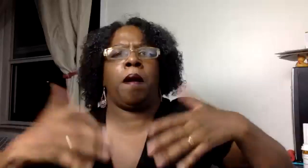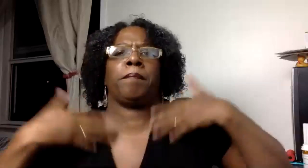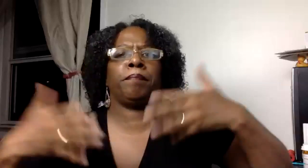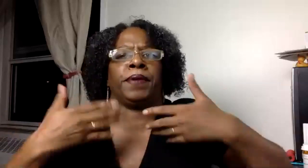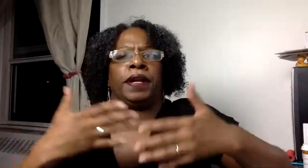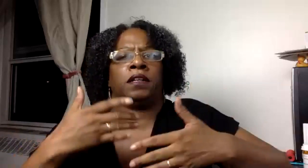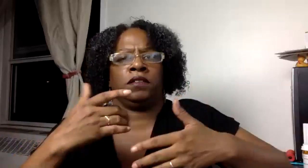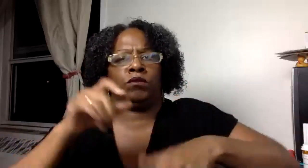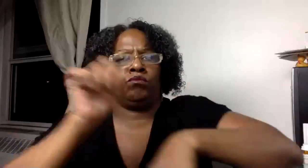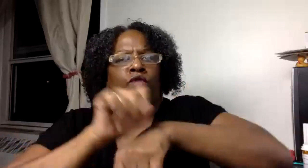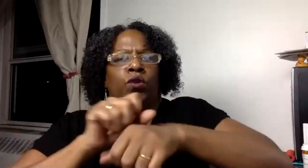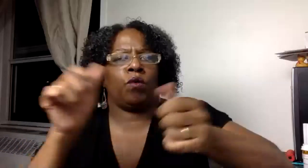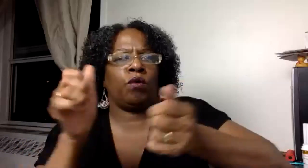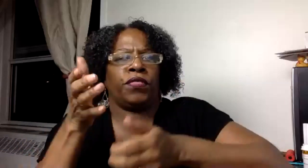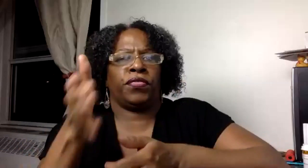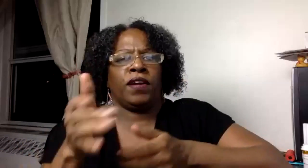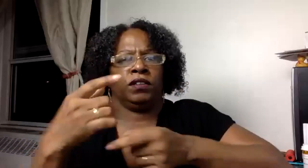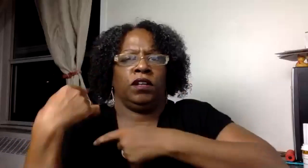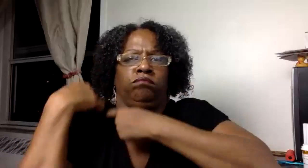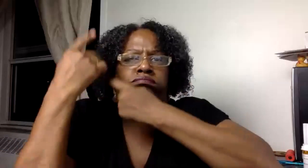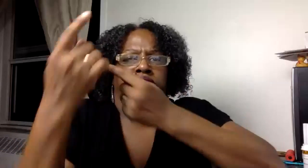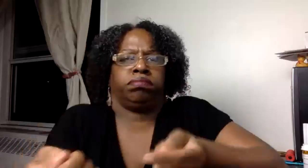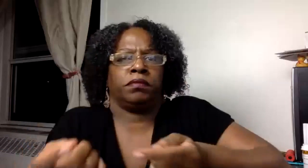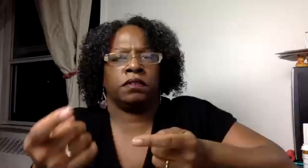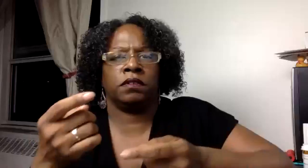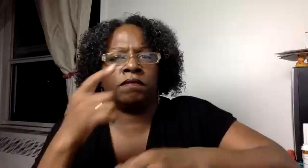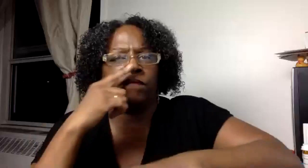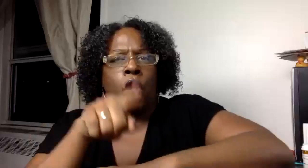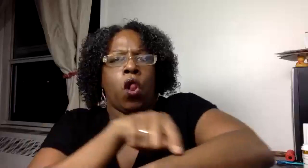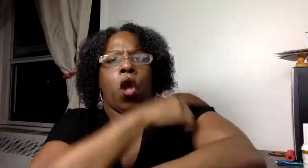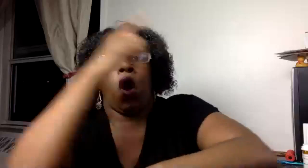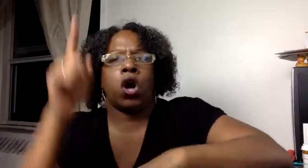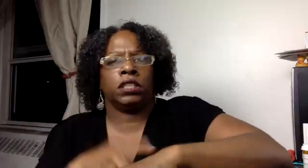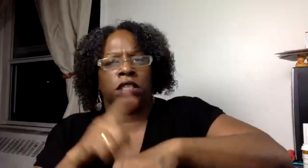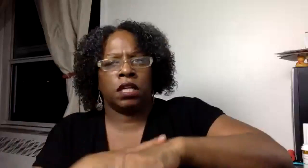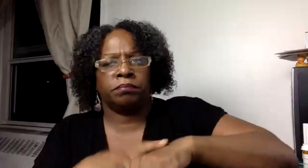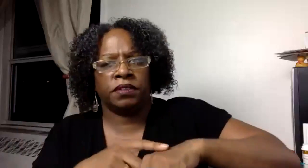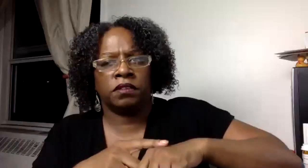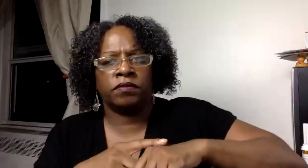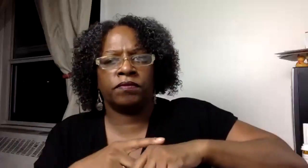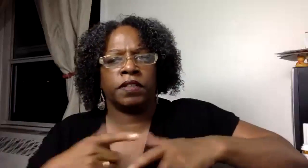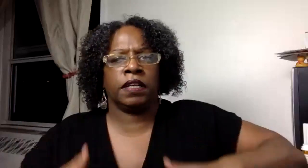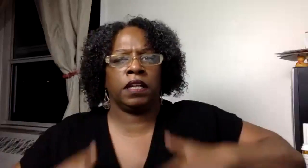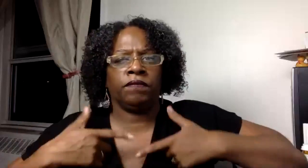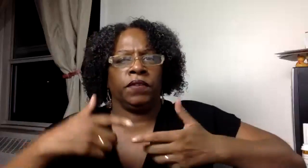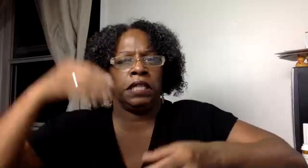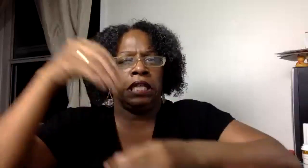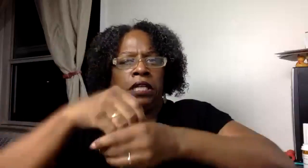socialized successfully. It was a great work opportunity there, and I've been working there for the longest time. Everyone really